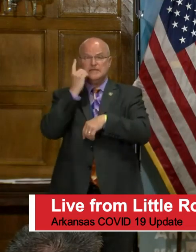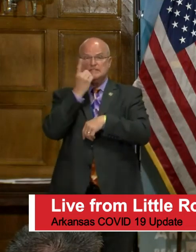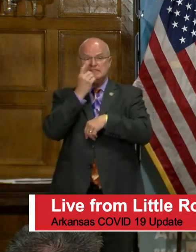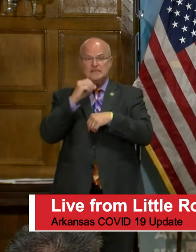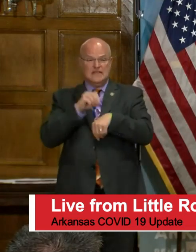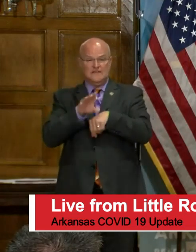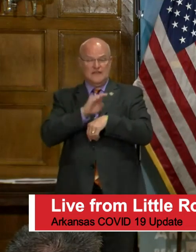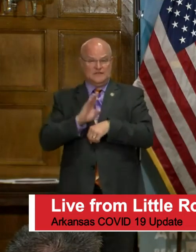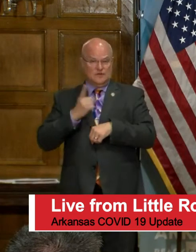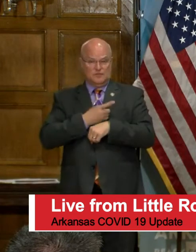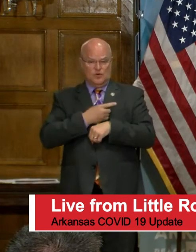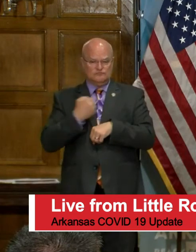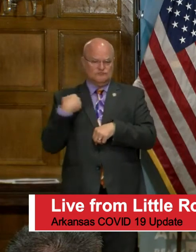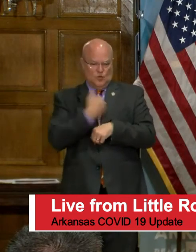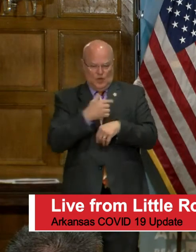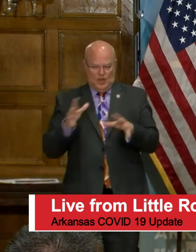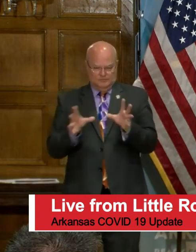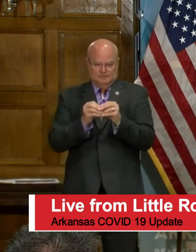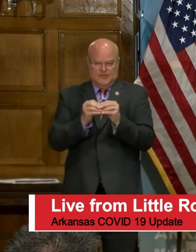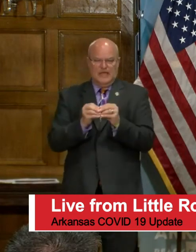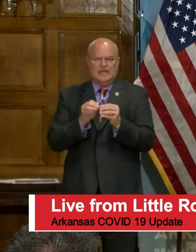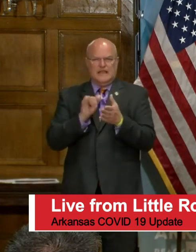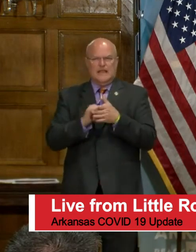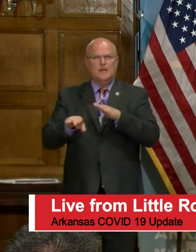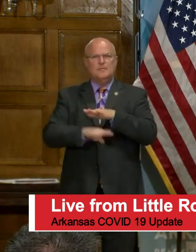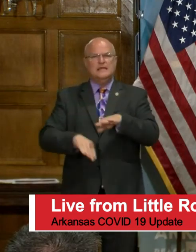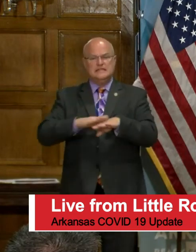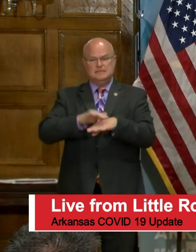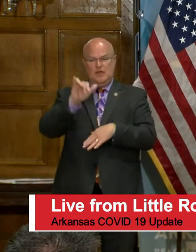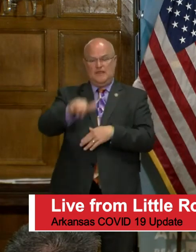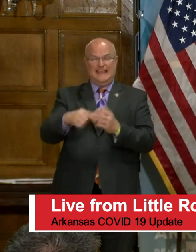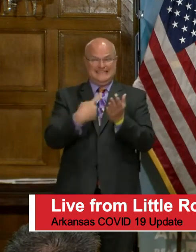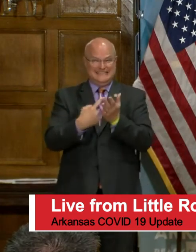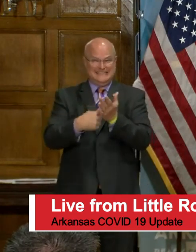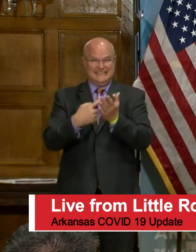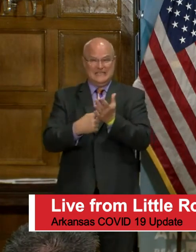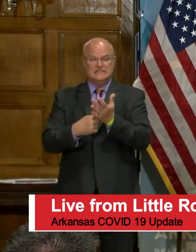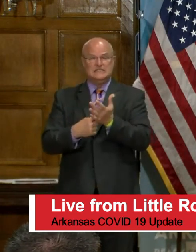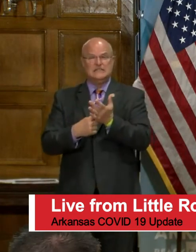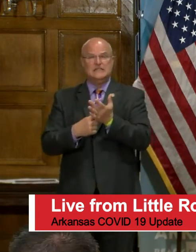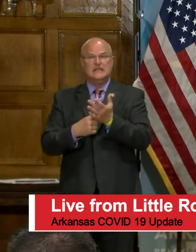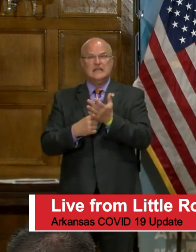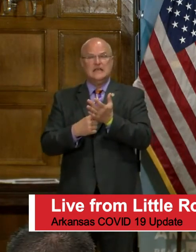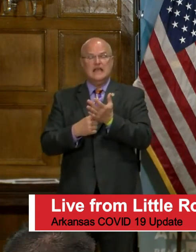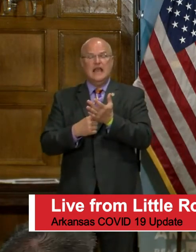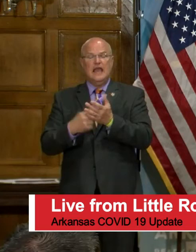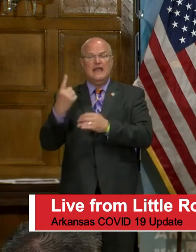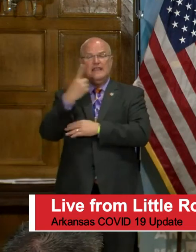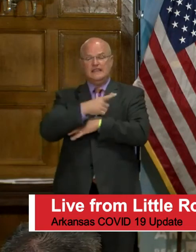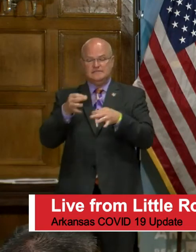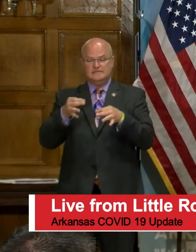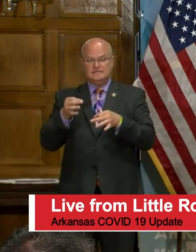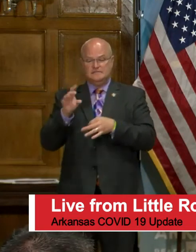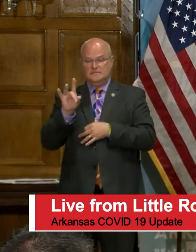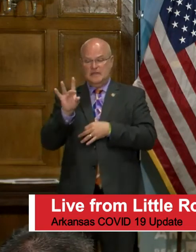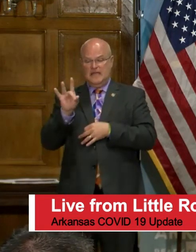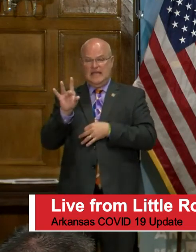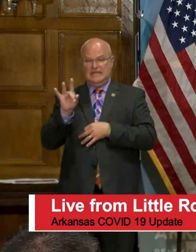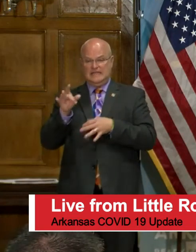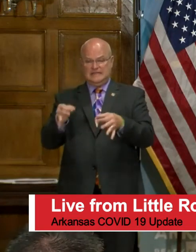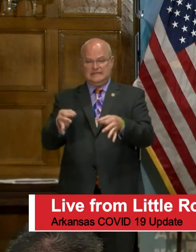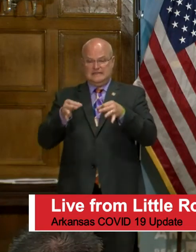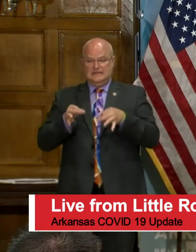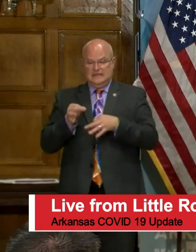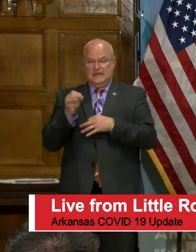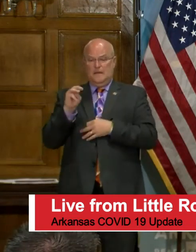advisory board that I met with, and that was based upon that discussion. The date was moved forward from May 18th to